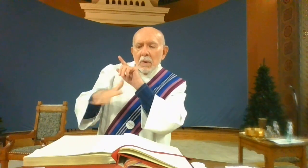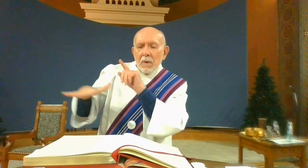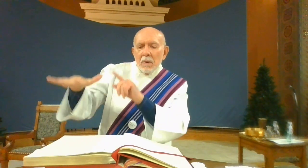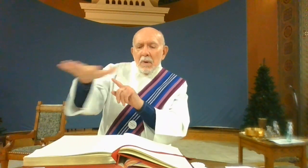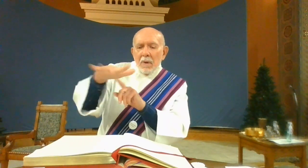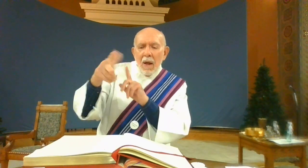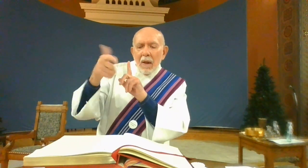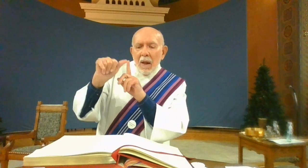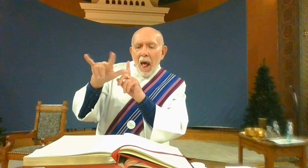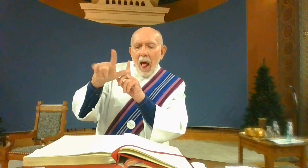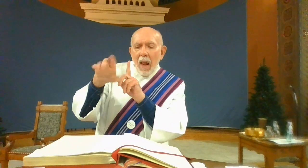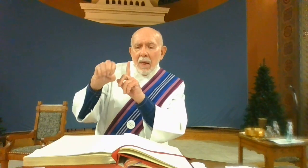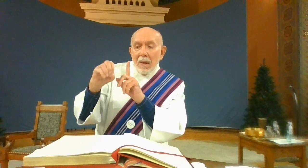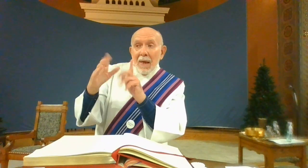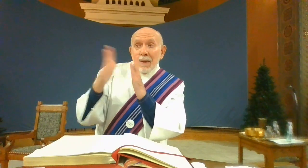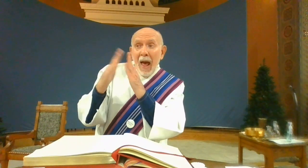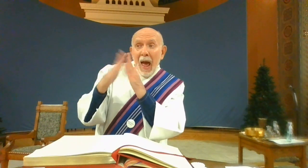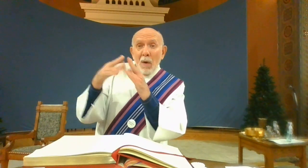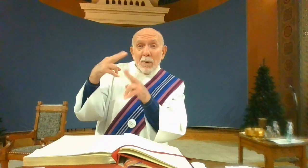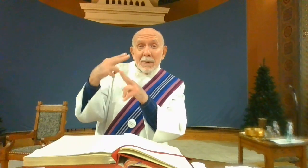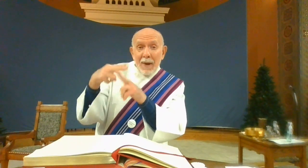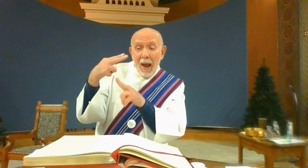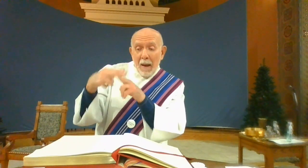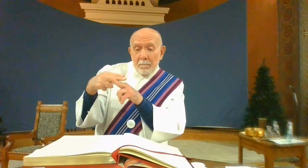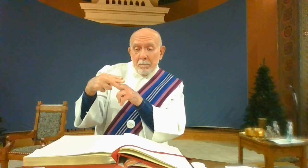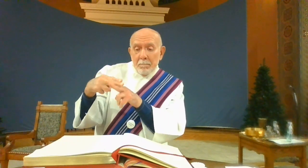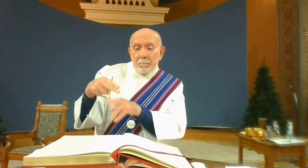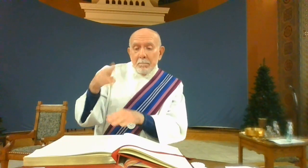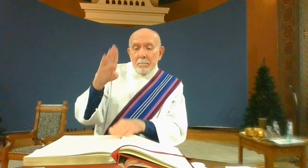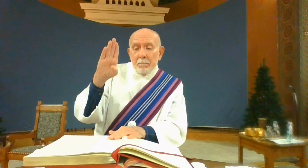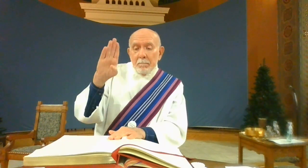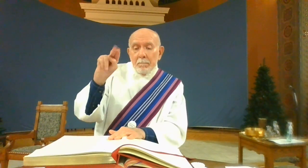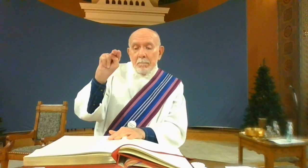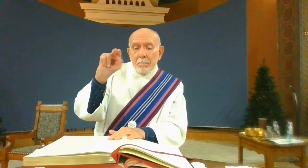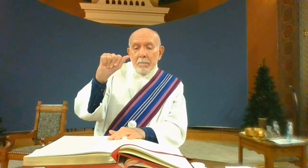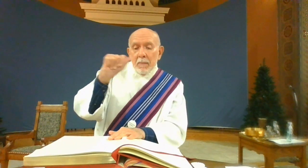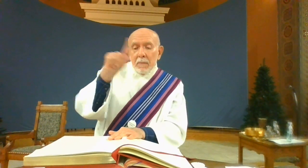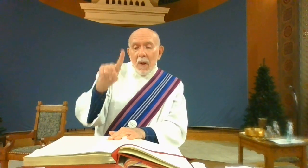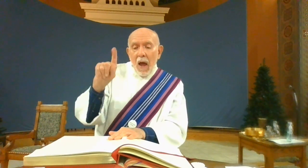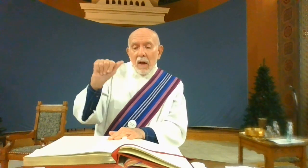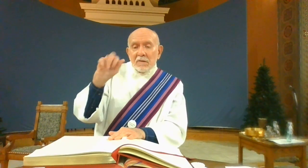Galilee called Nazareth.